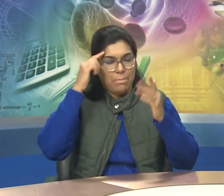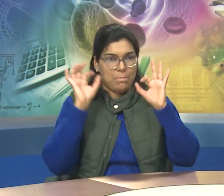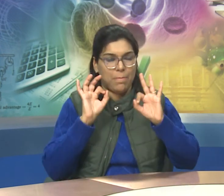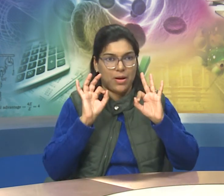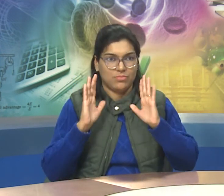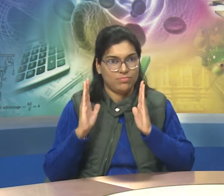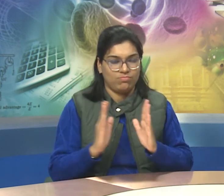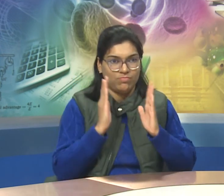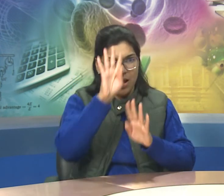required.